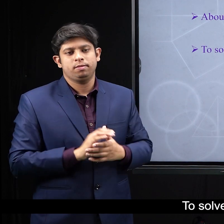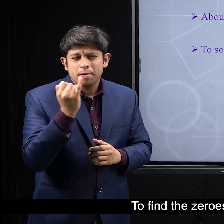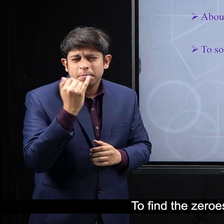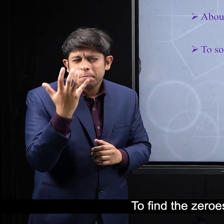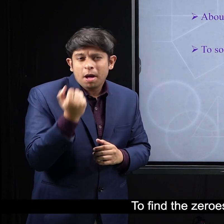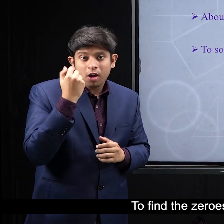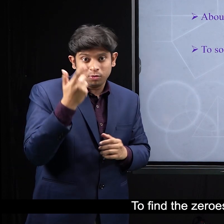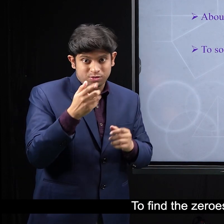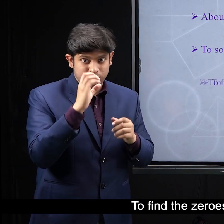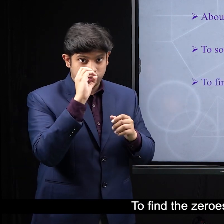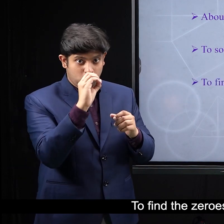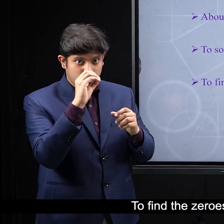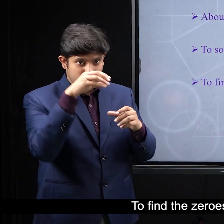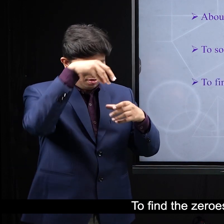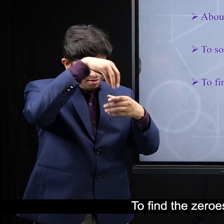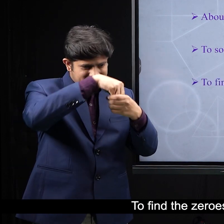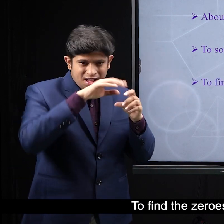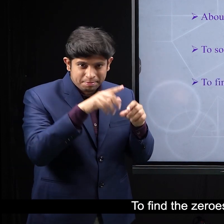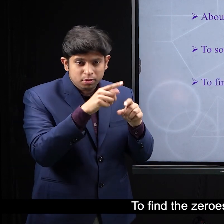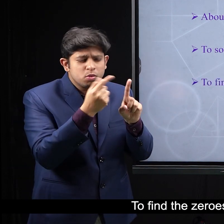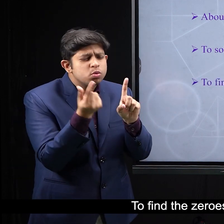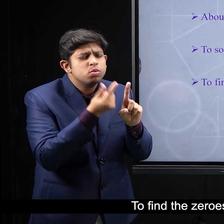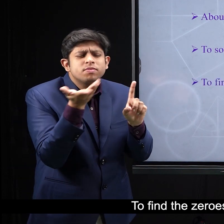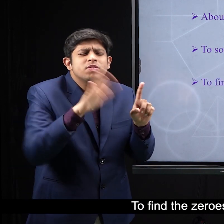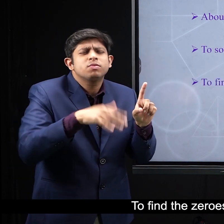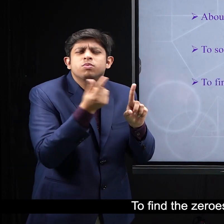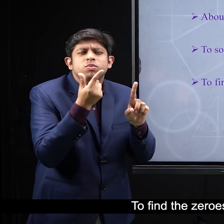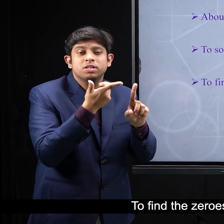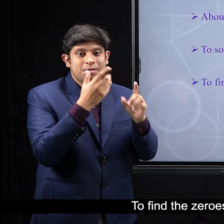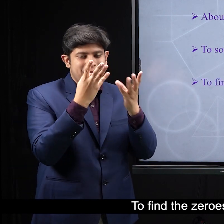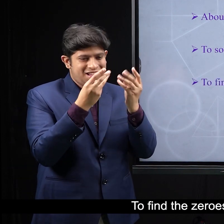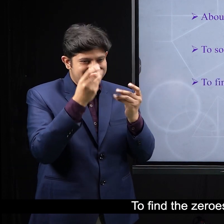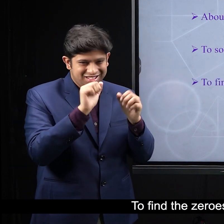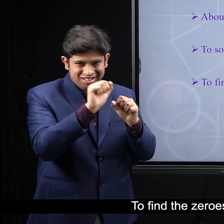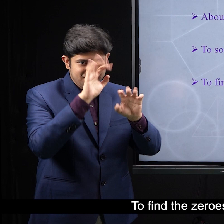to find the zeros of a polynomial by using graphs,